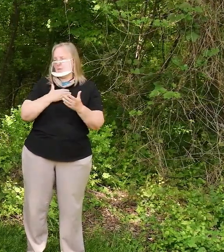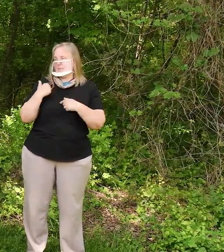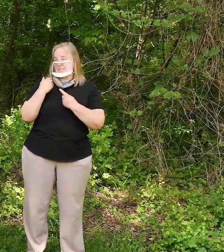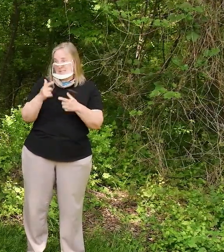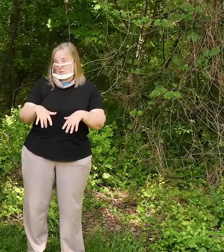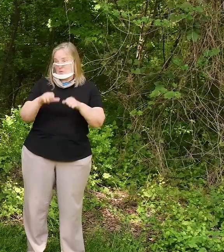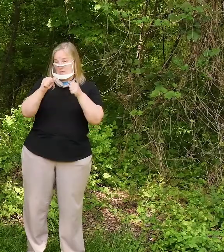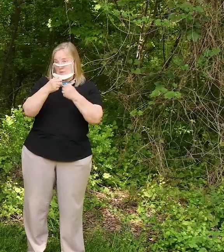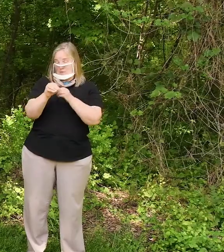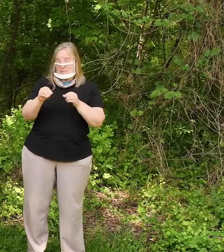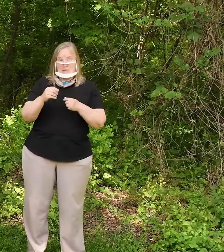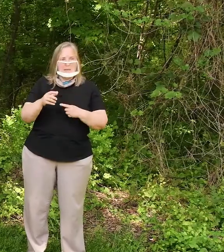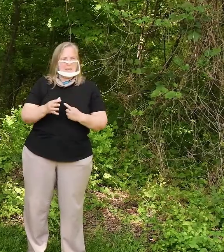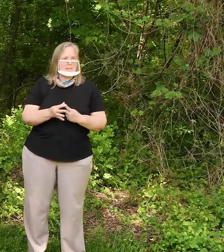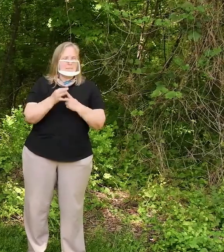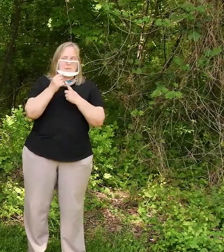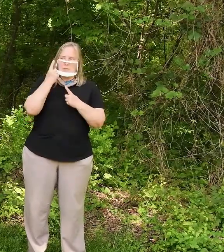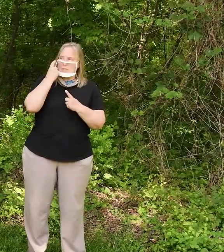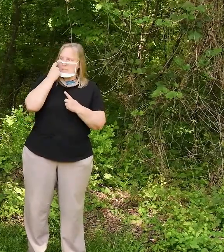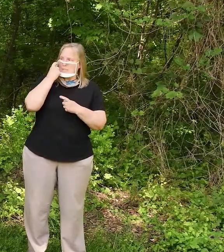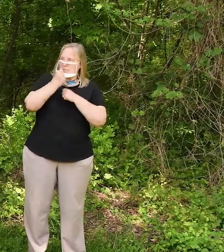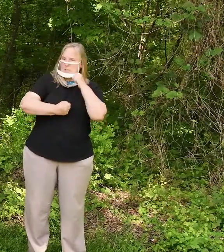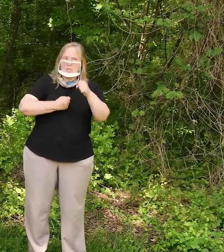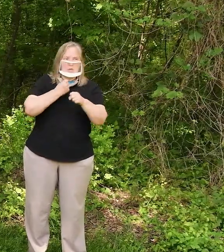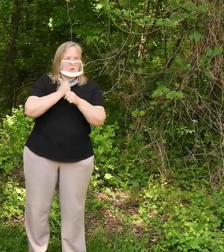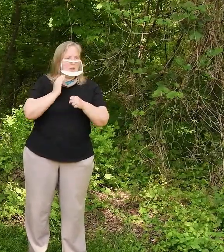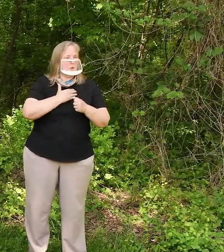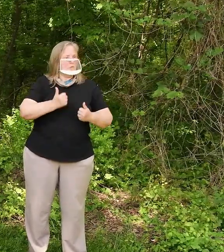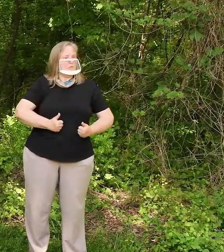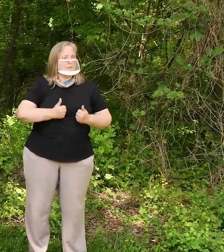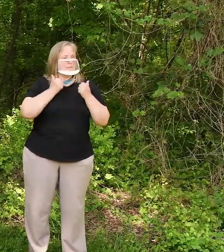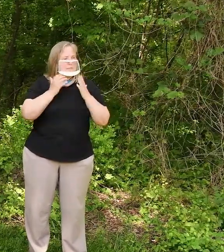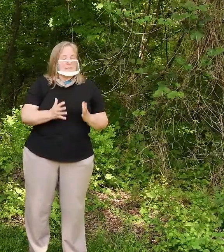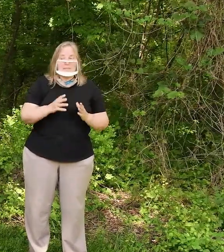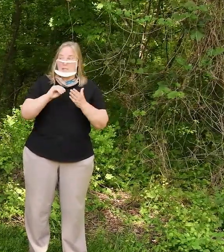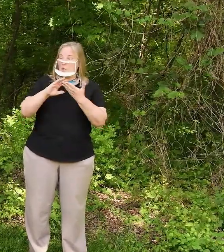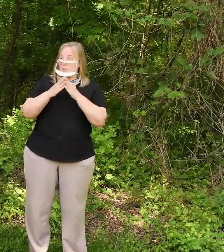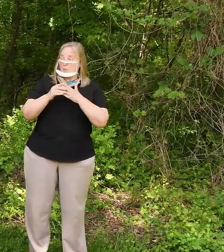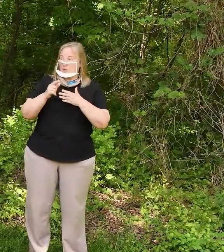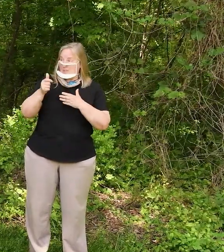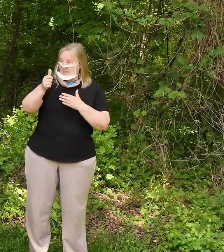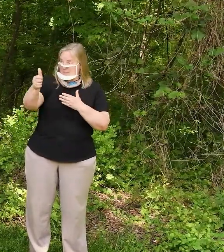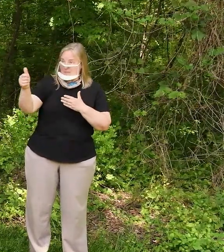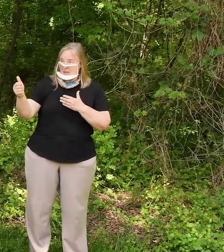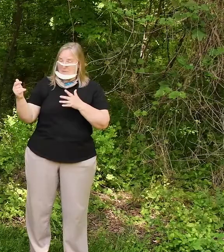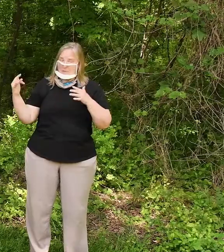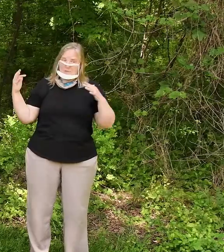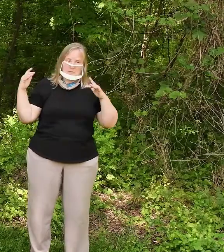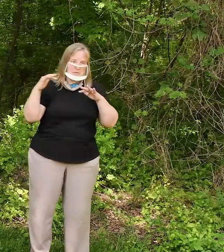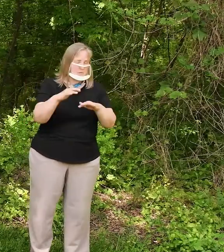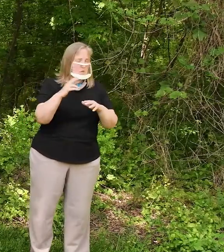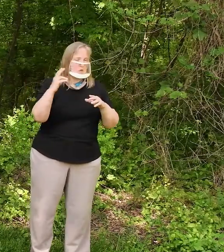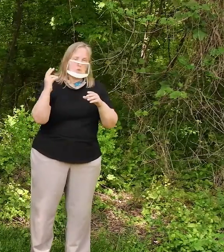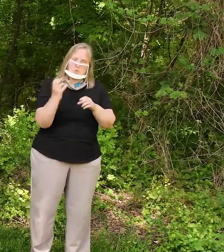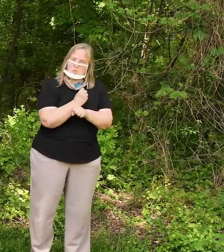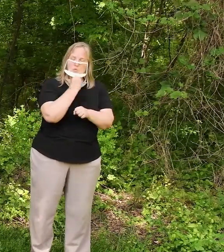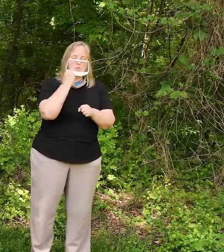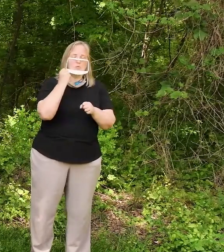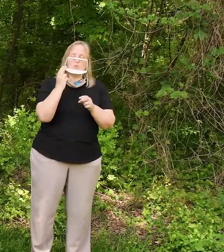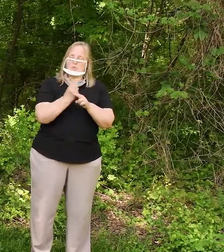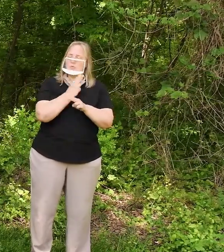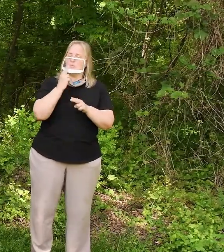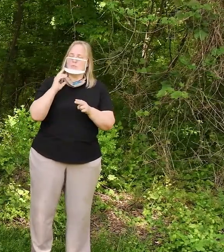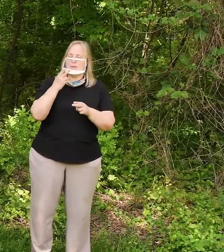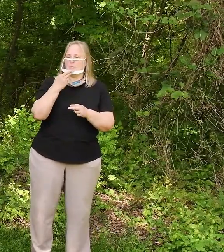Especially during this past year, our residents and community have utilized Howard County's parks and